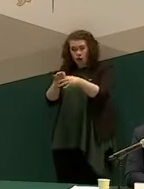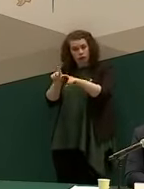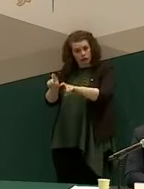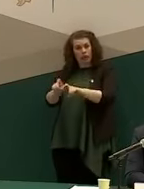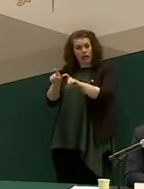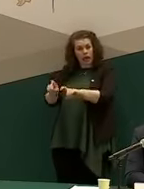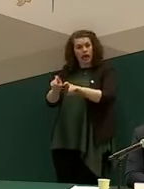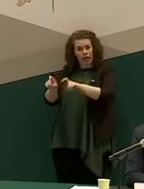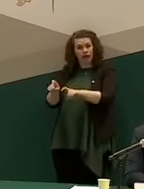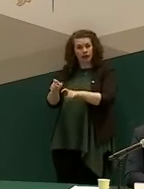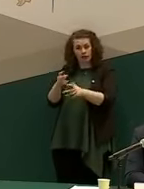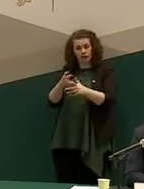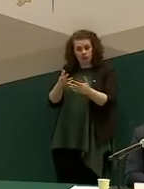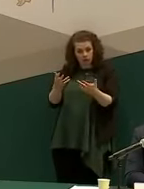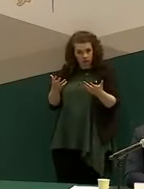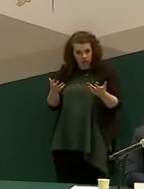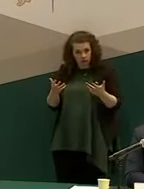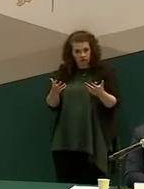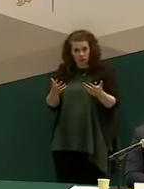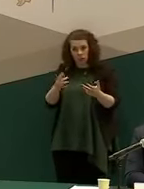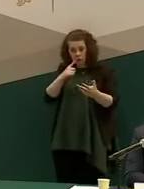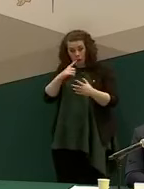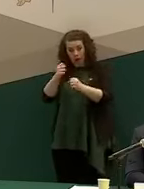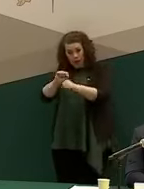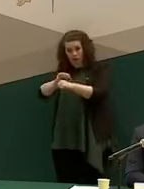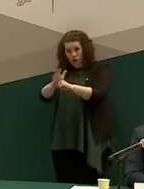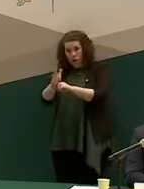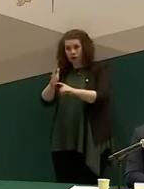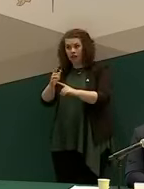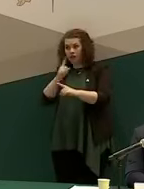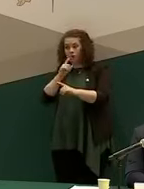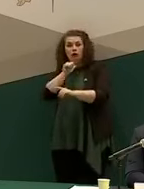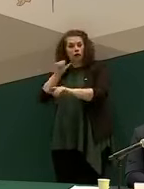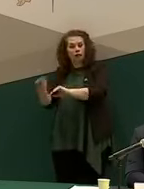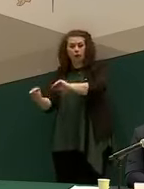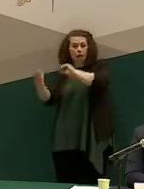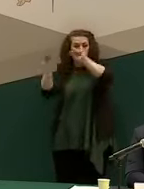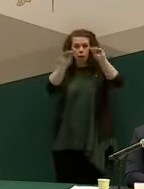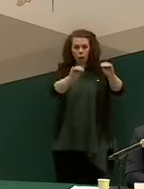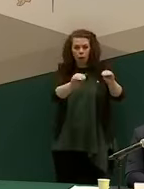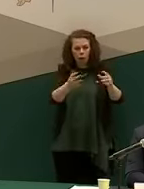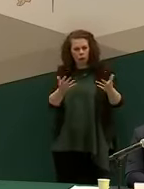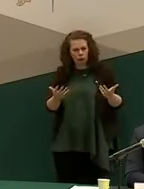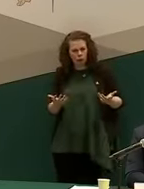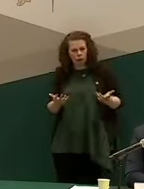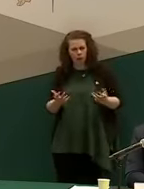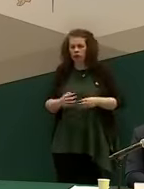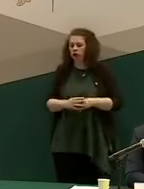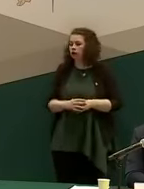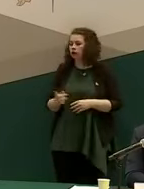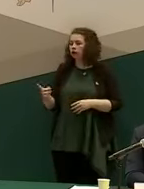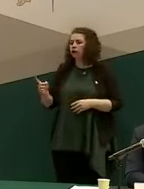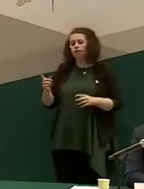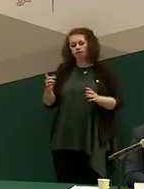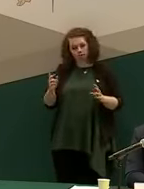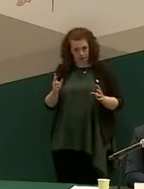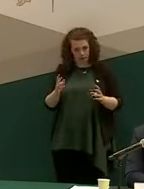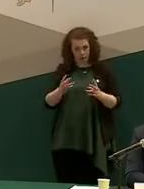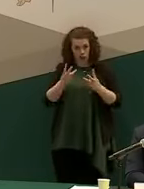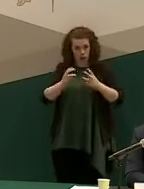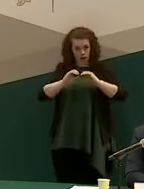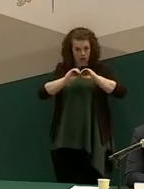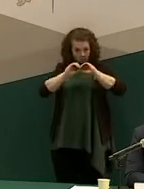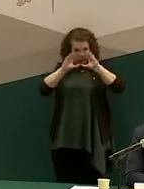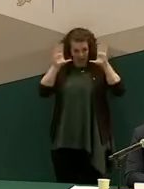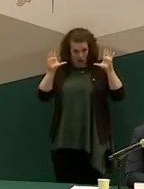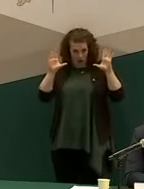in Portlaoise are positive. None of them have been transferred to hospital. I think it's important to focus